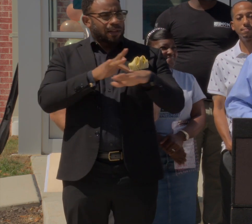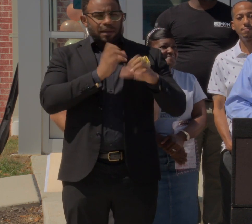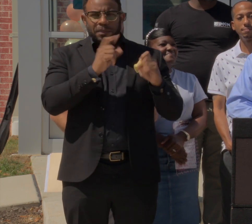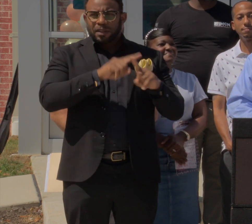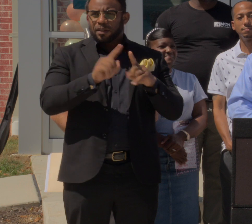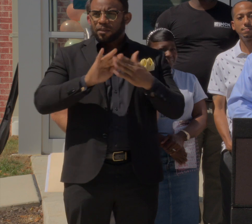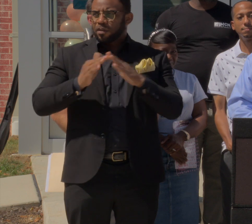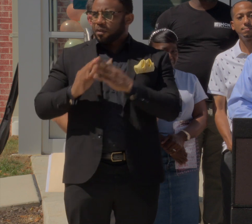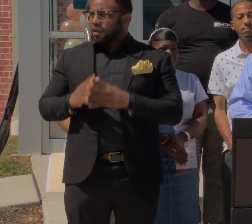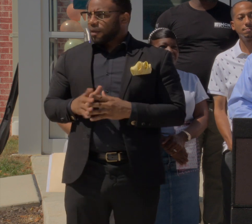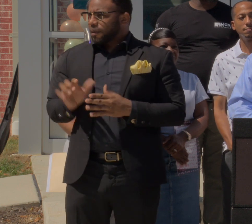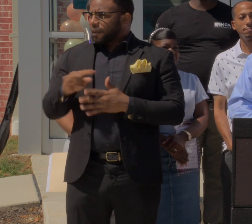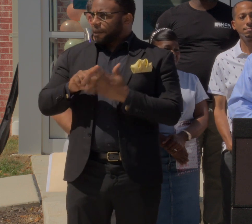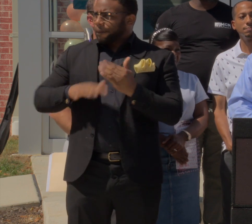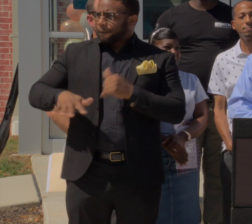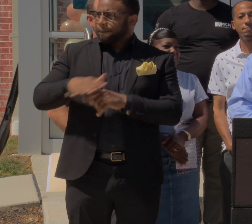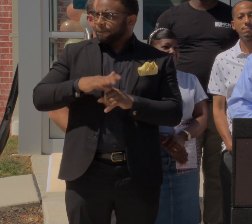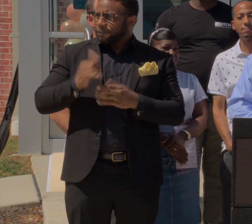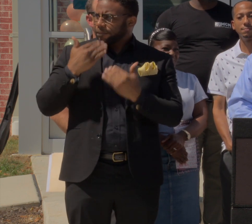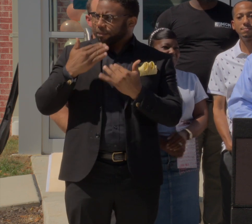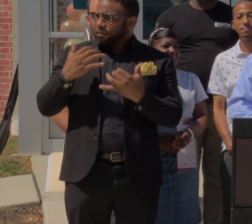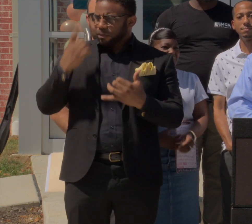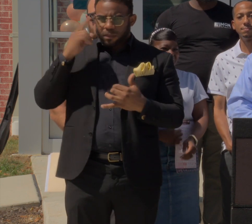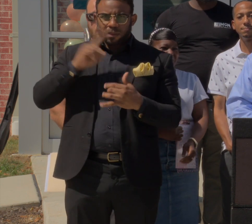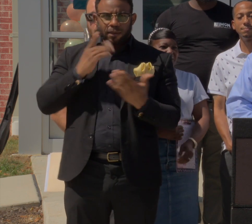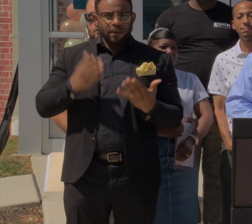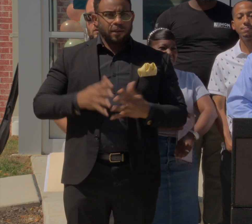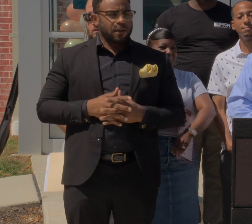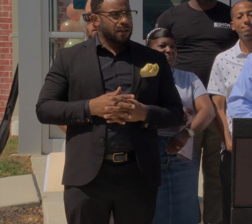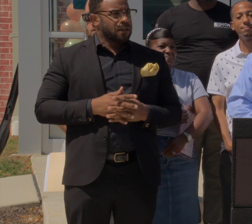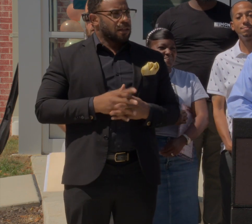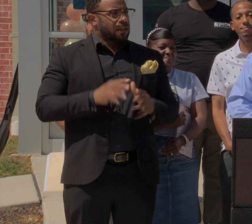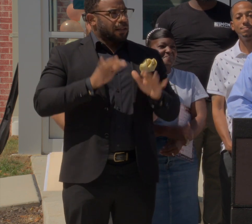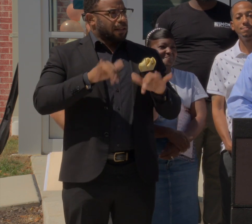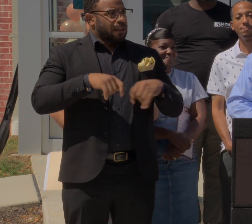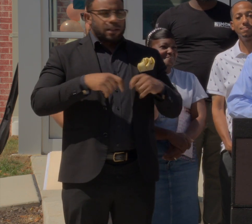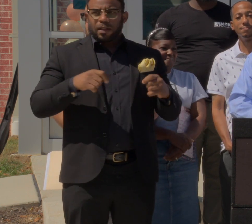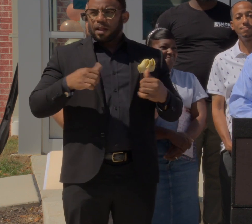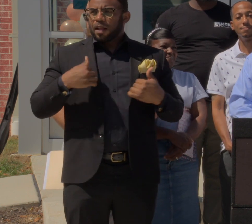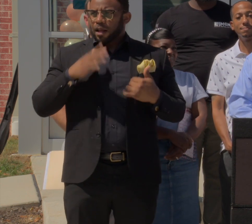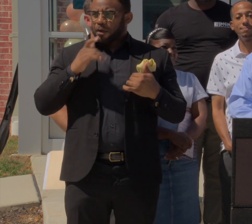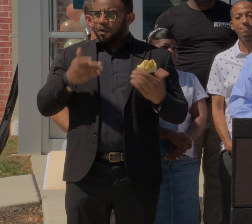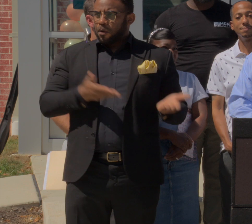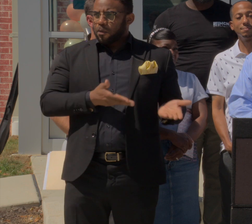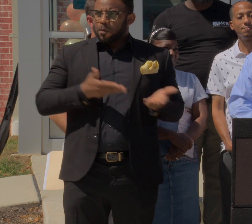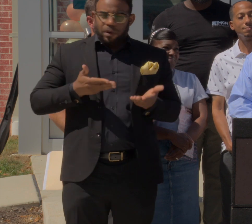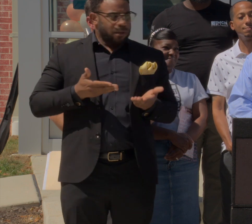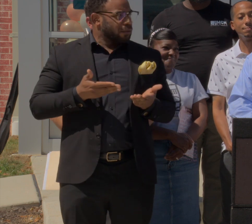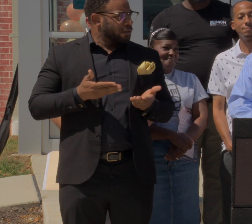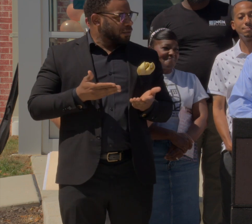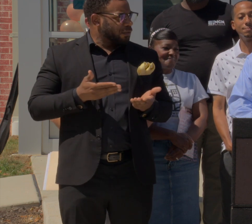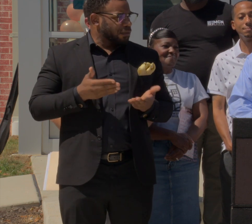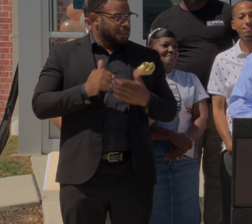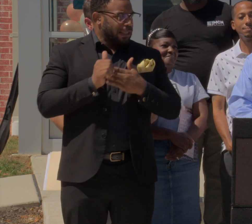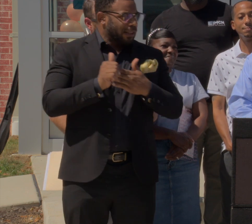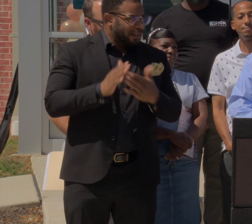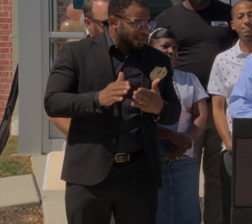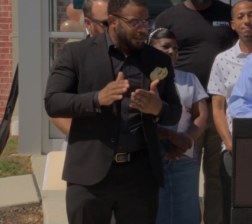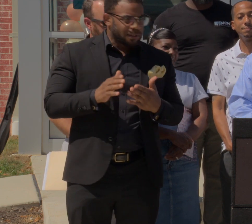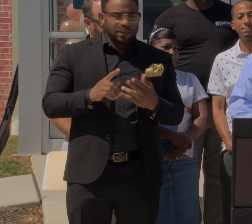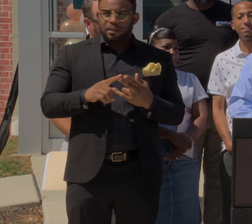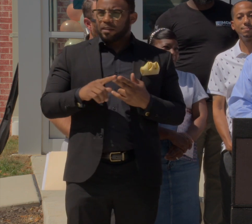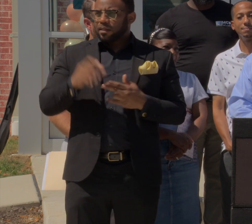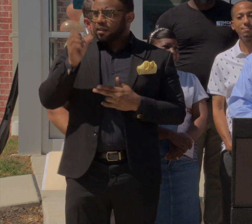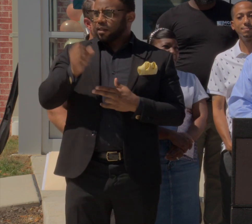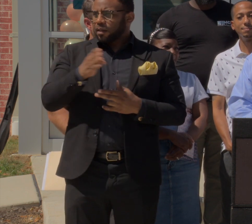different communities that this surrounds. So thank you all for being here. And with that, I am going to bring up the leader